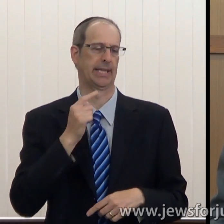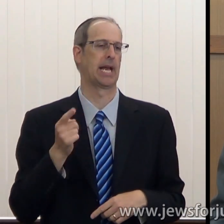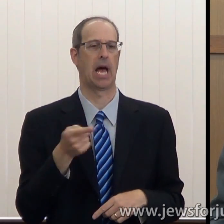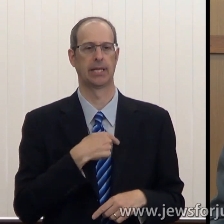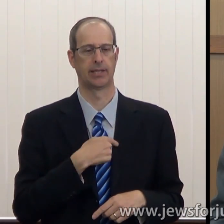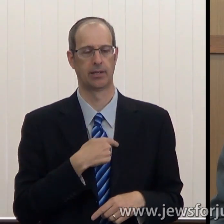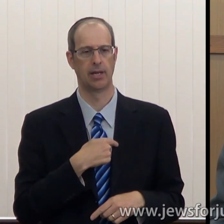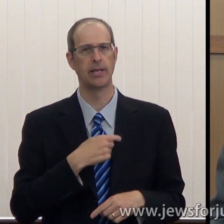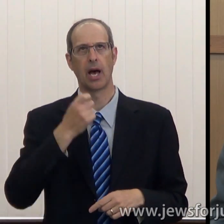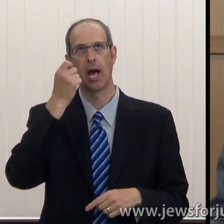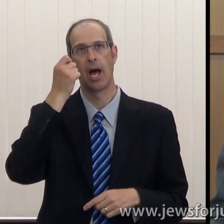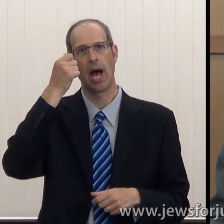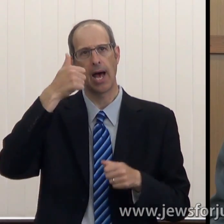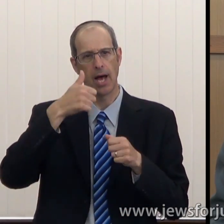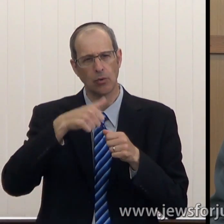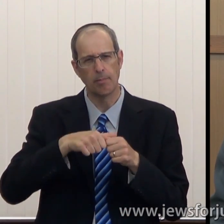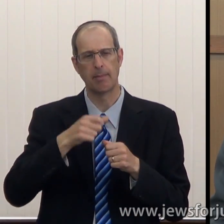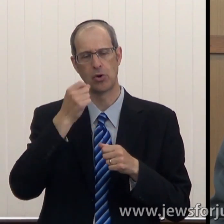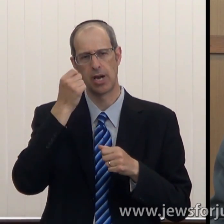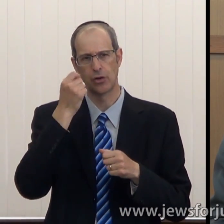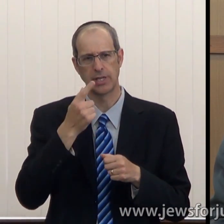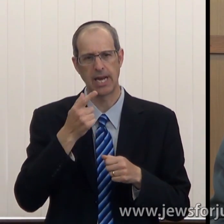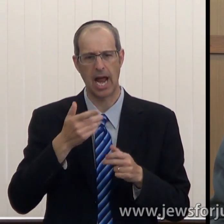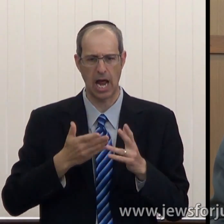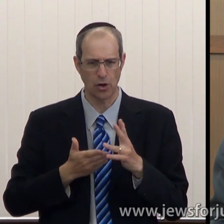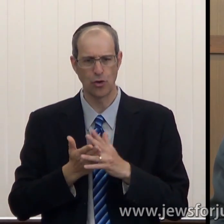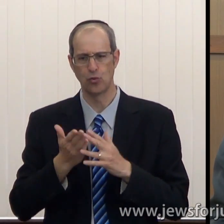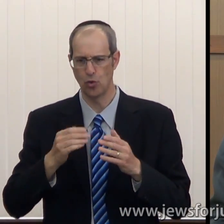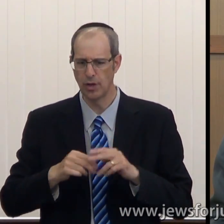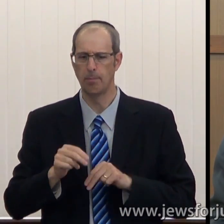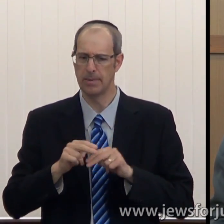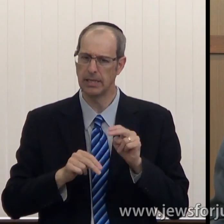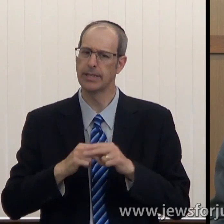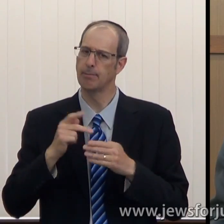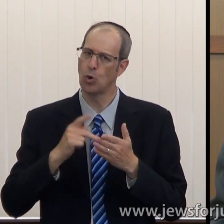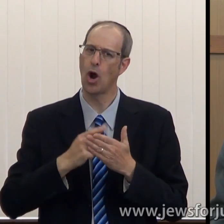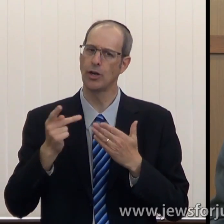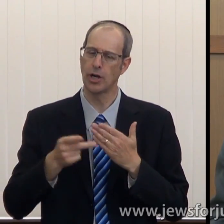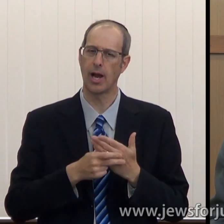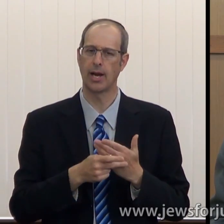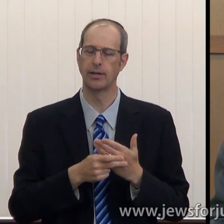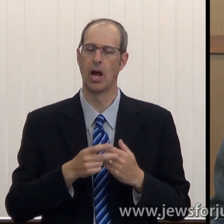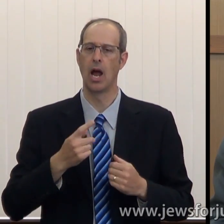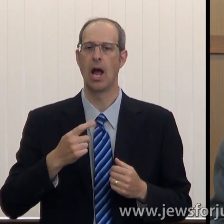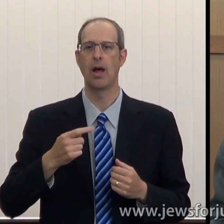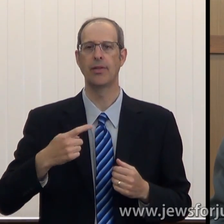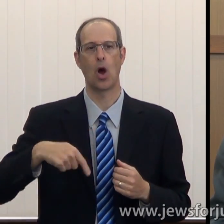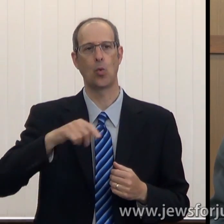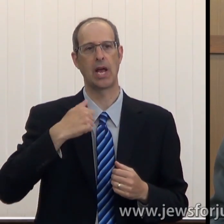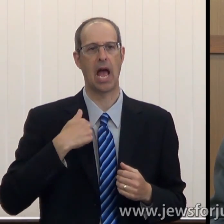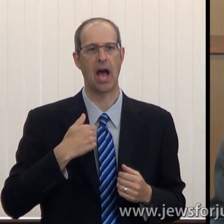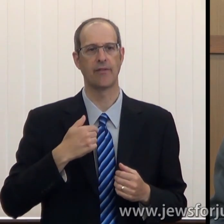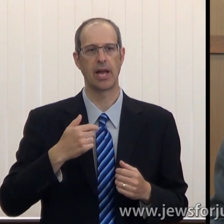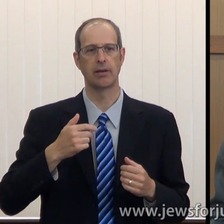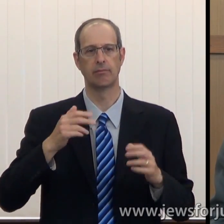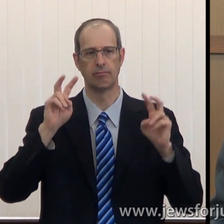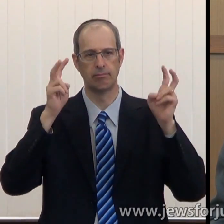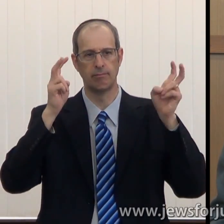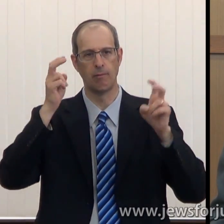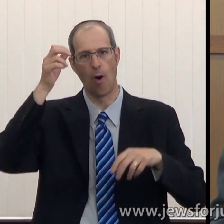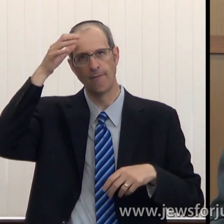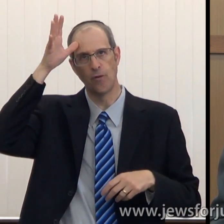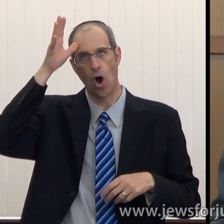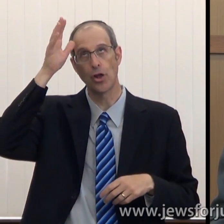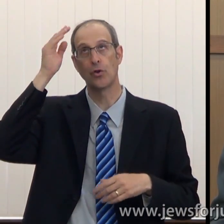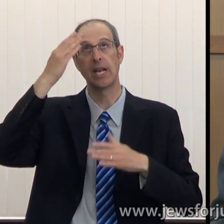understand and to remember, as we're going through this building project, that we have a Father in heaven.